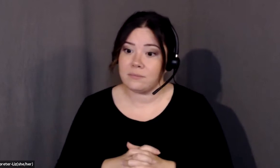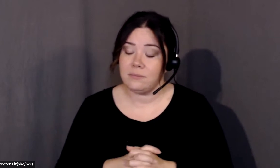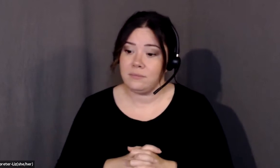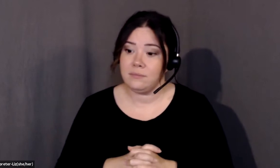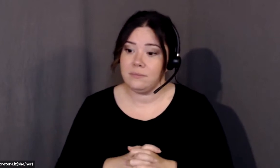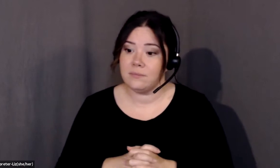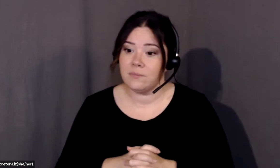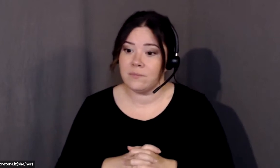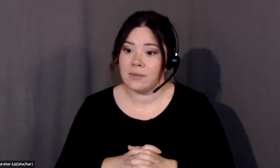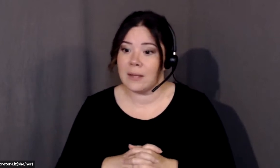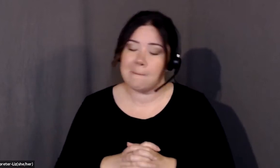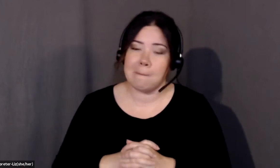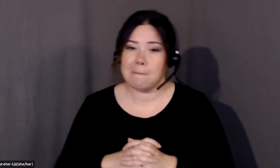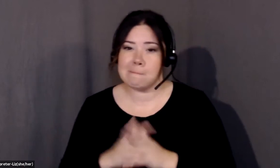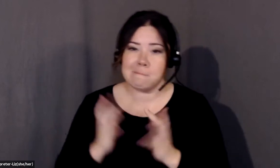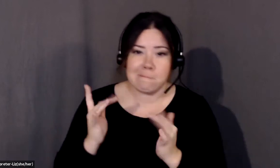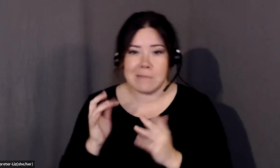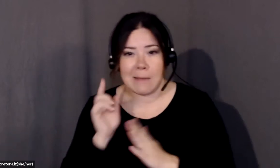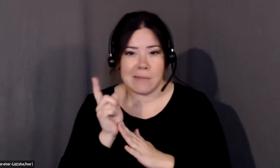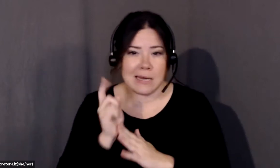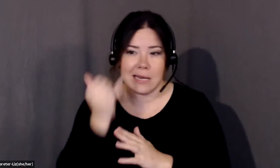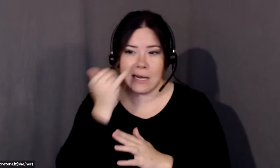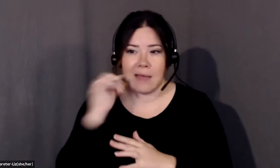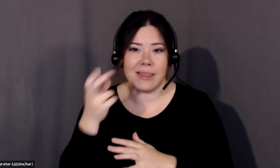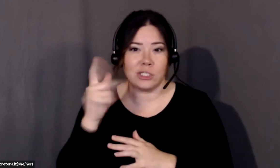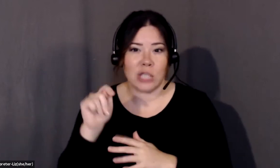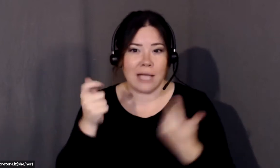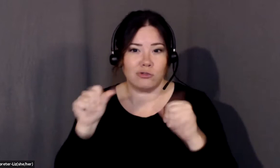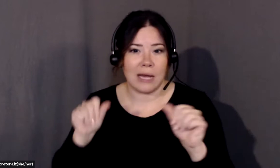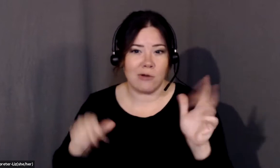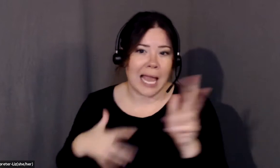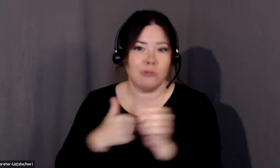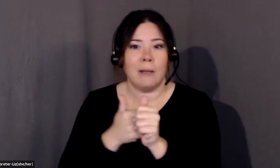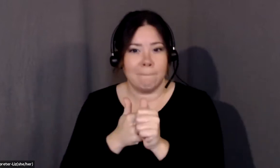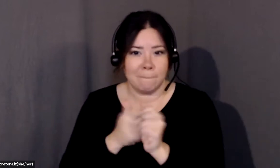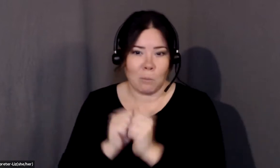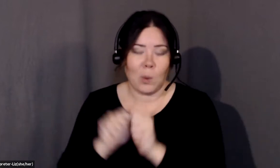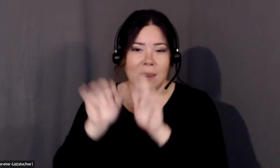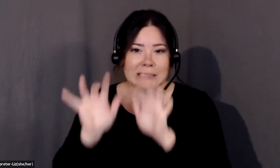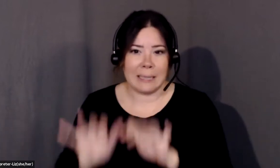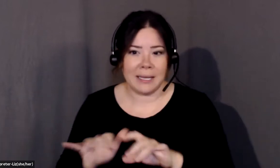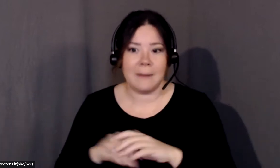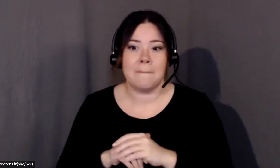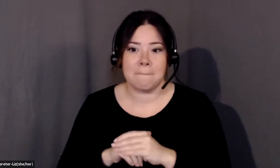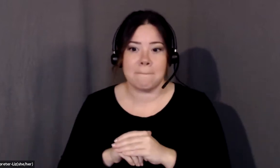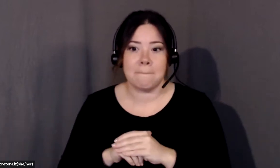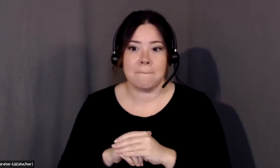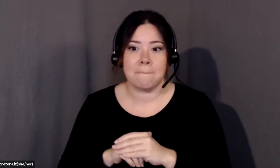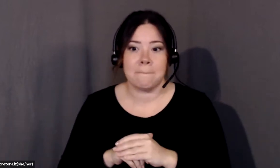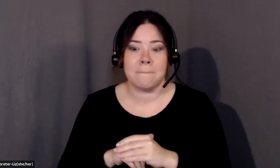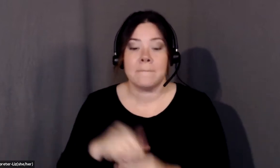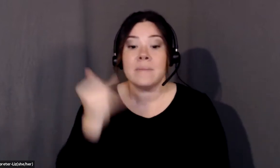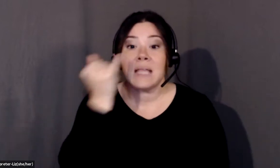I'm just giving it a minute or two in case the chat is catching up with the typing. Remember, if you want to unmute, you can